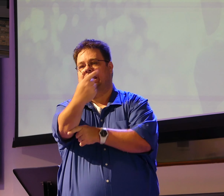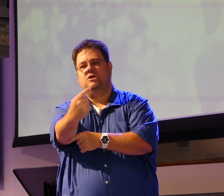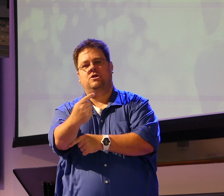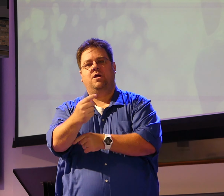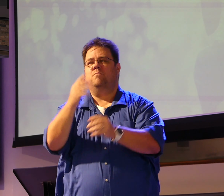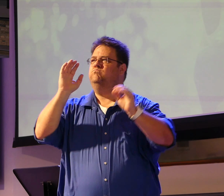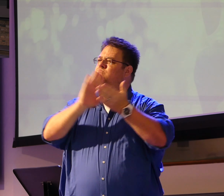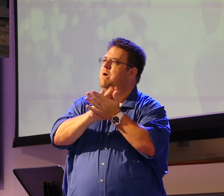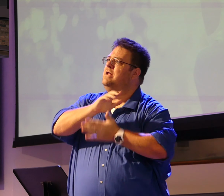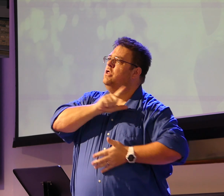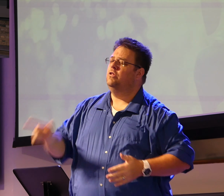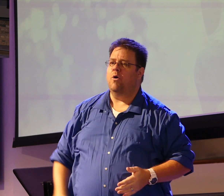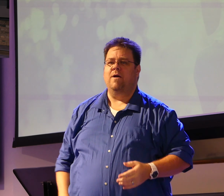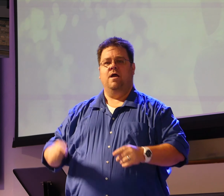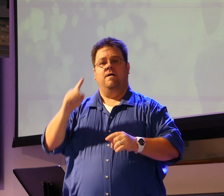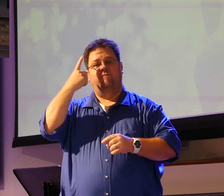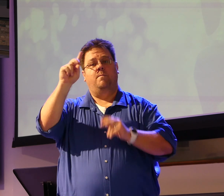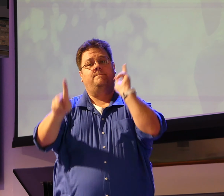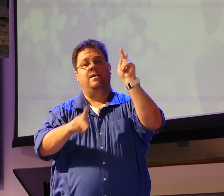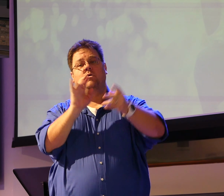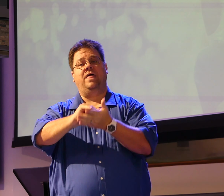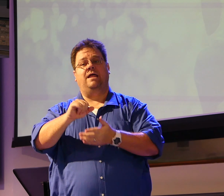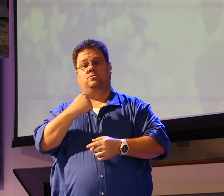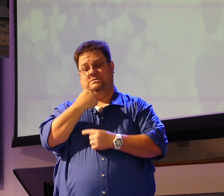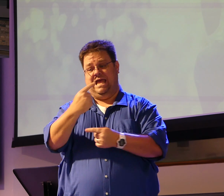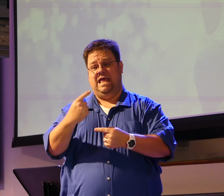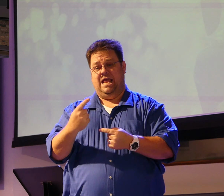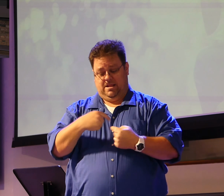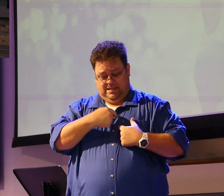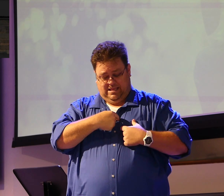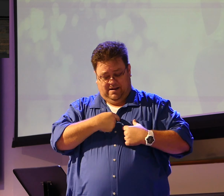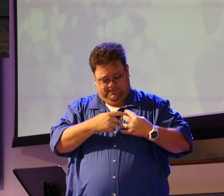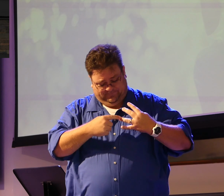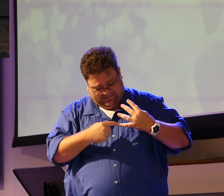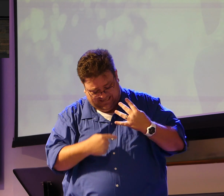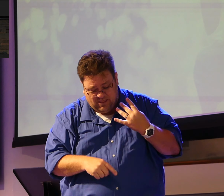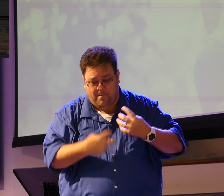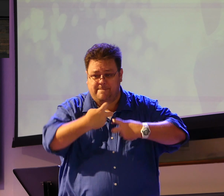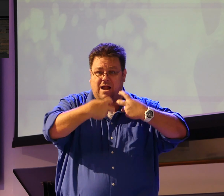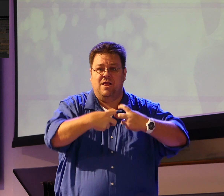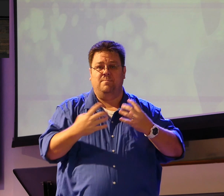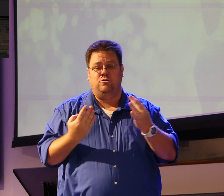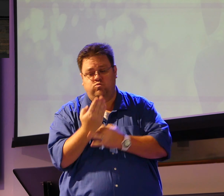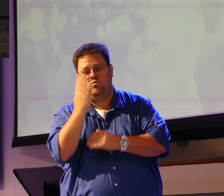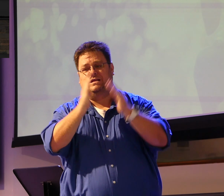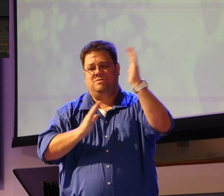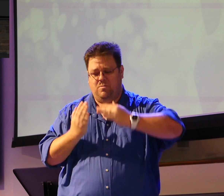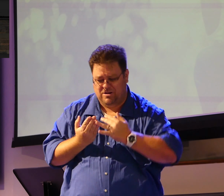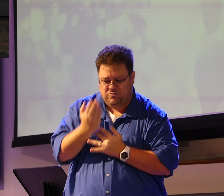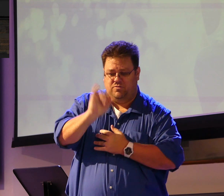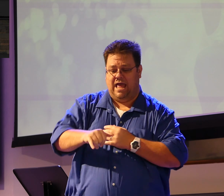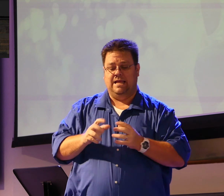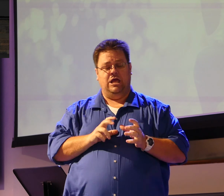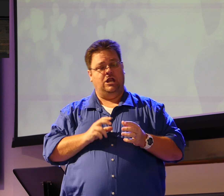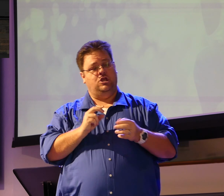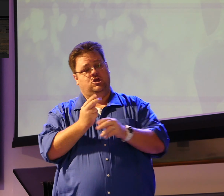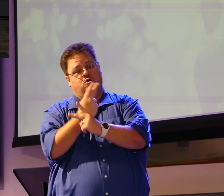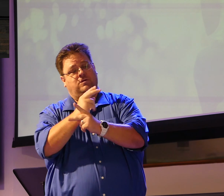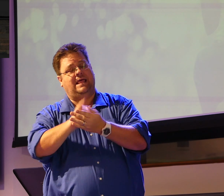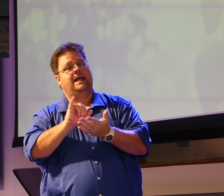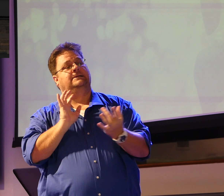been in prison let me tell you something praise the lord for for people that will take the things that they've been through and